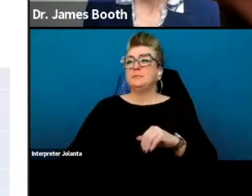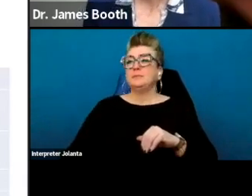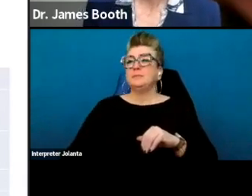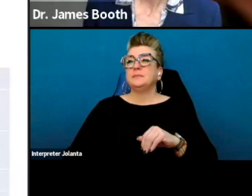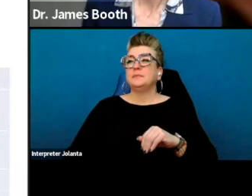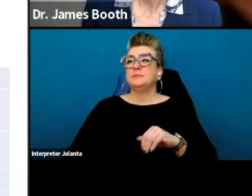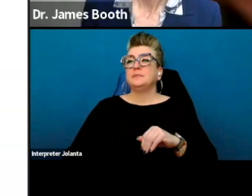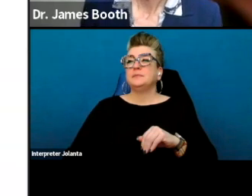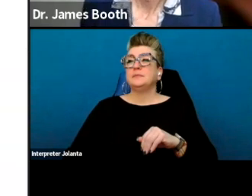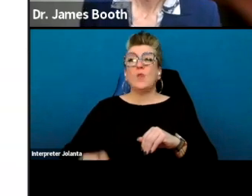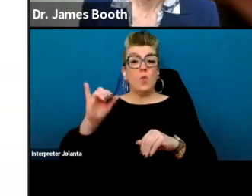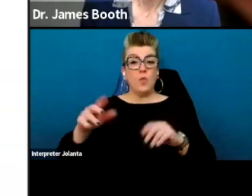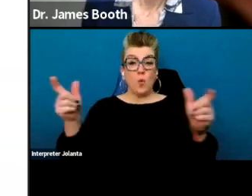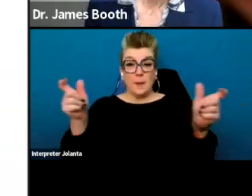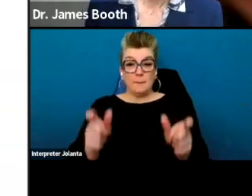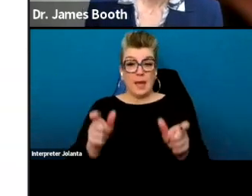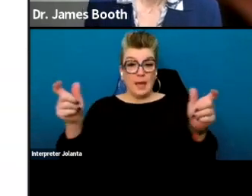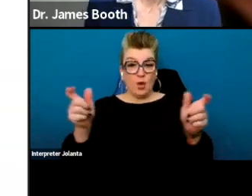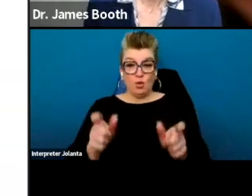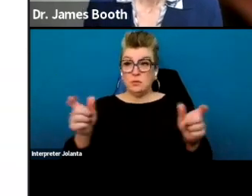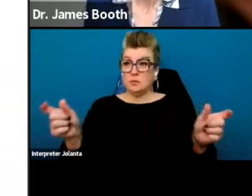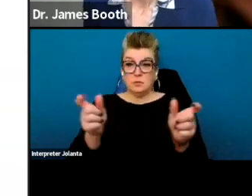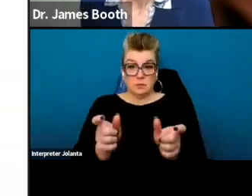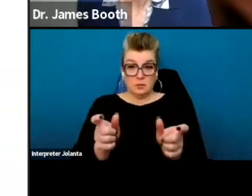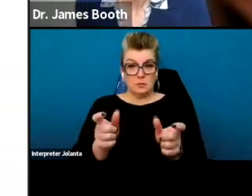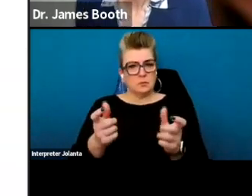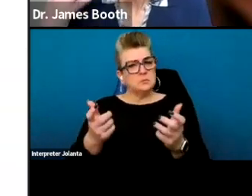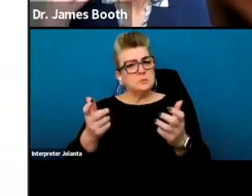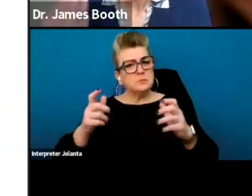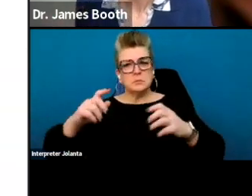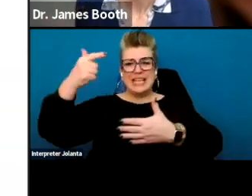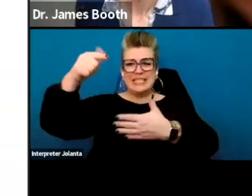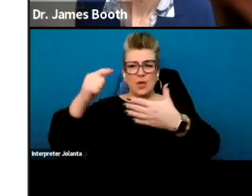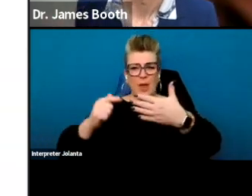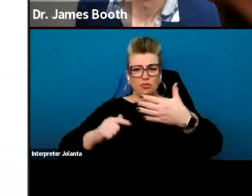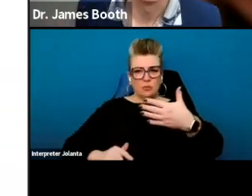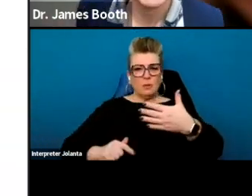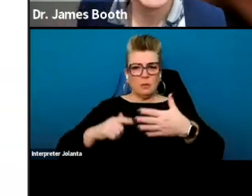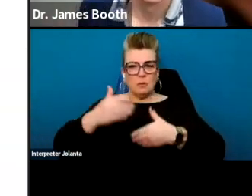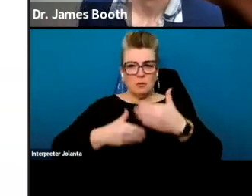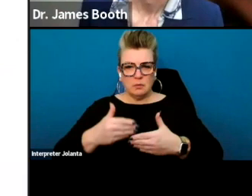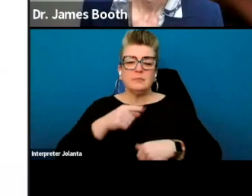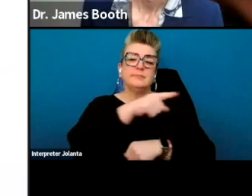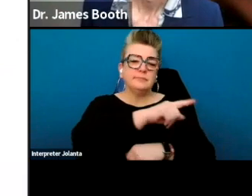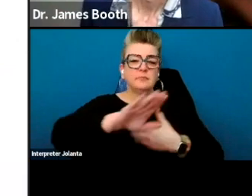So these were pairs of words, and they were sequentially presented by